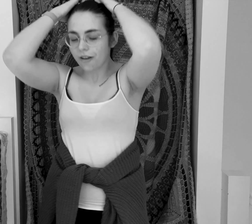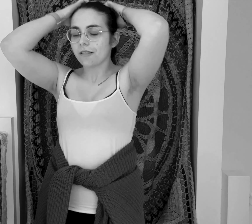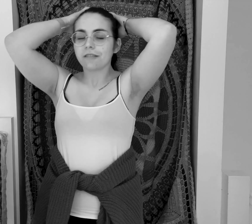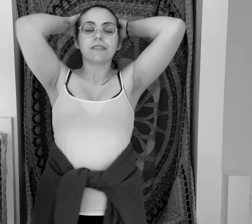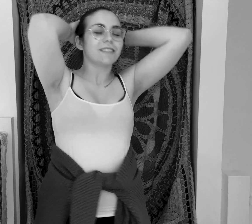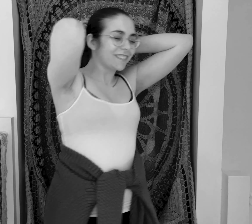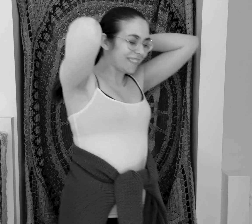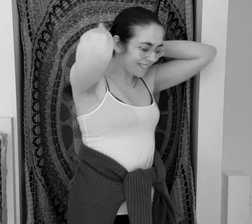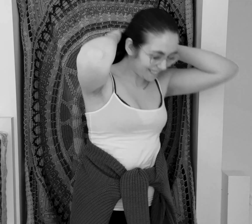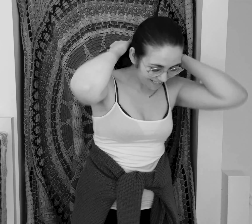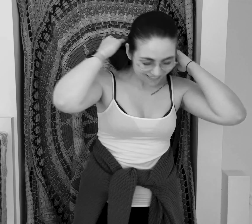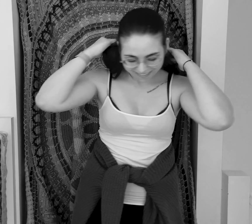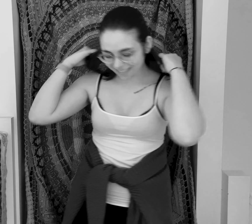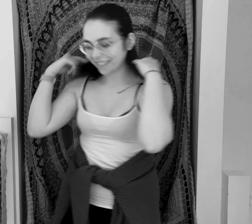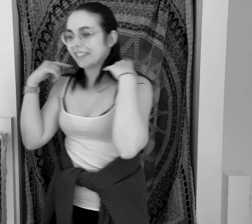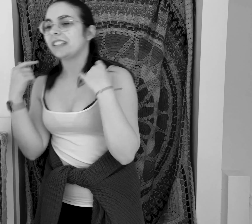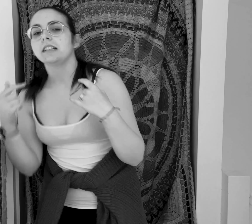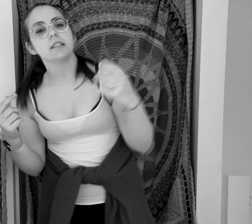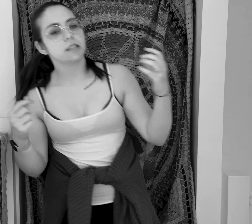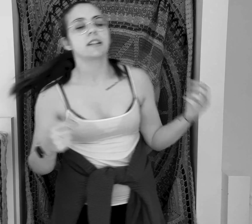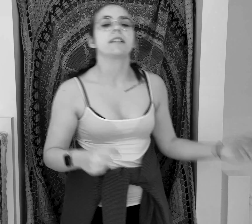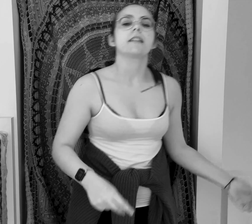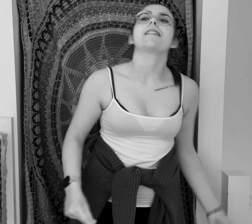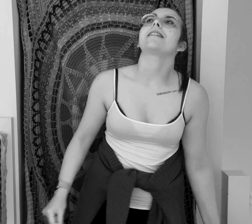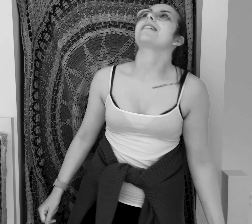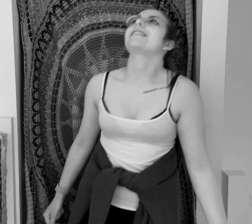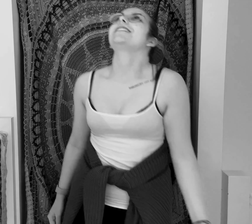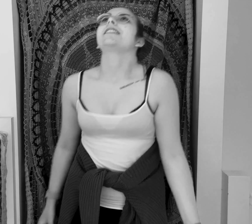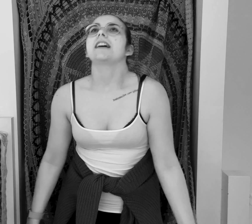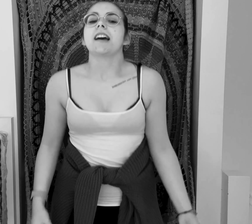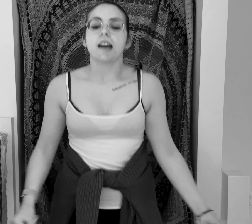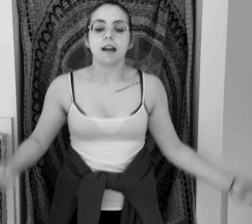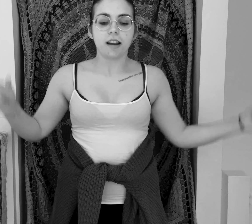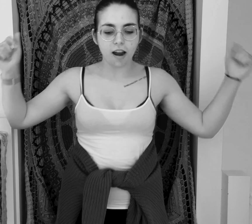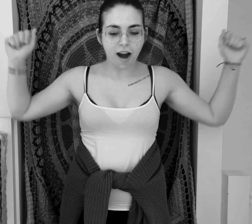Boyle Ceau just N you A Often A